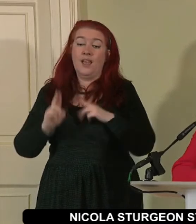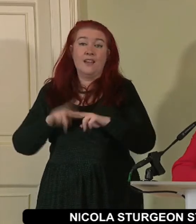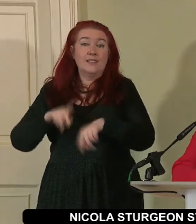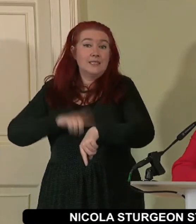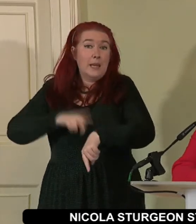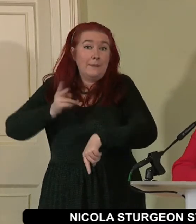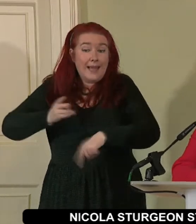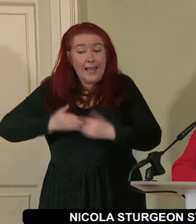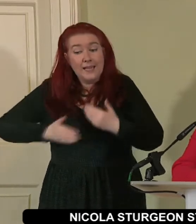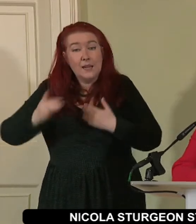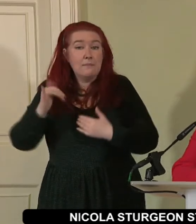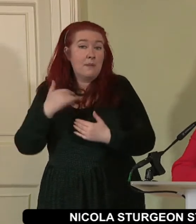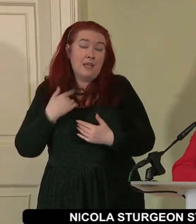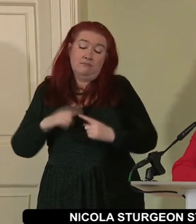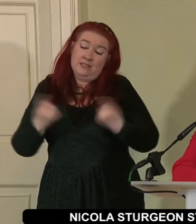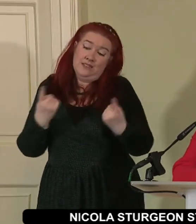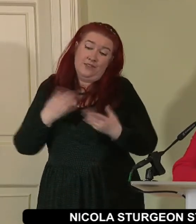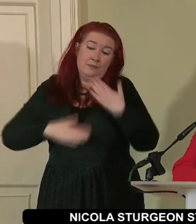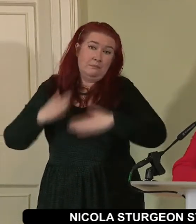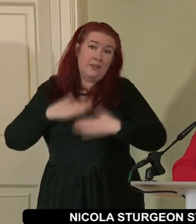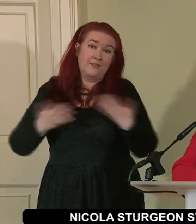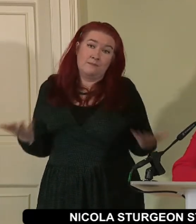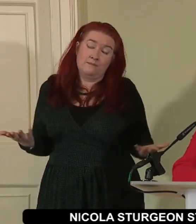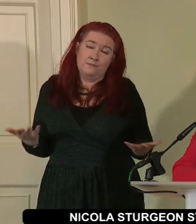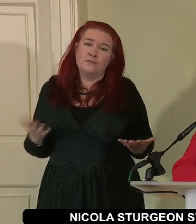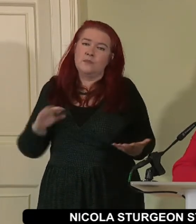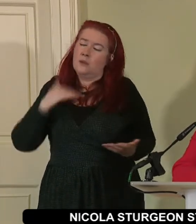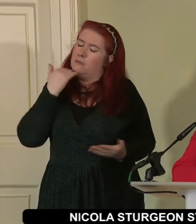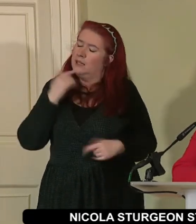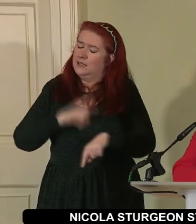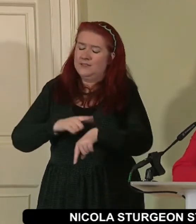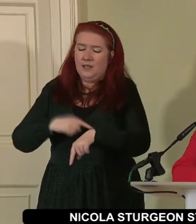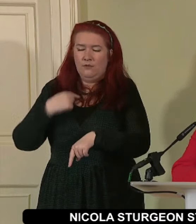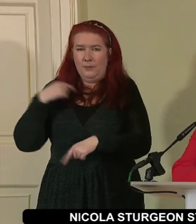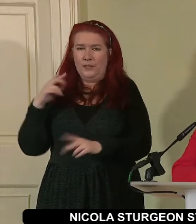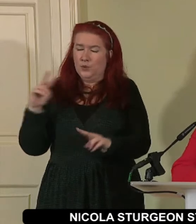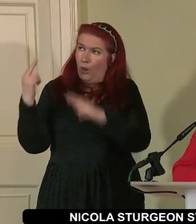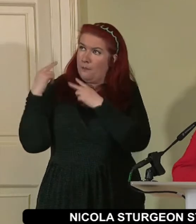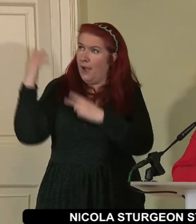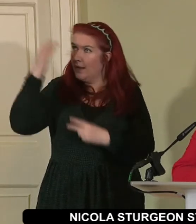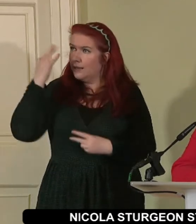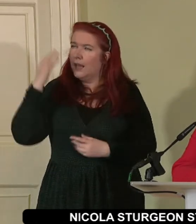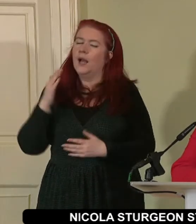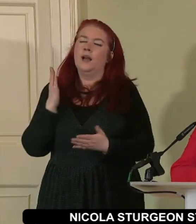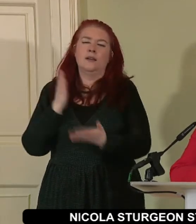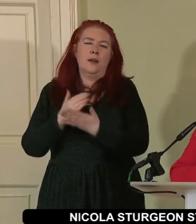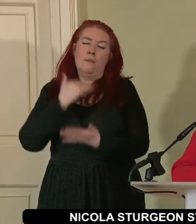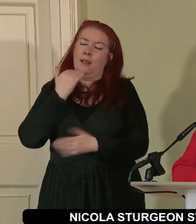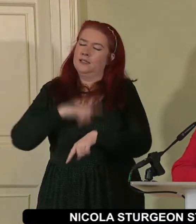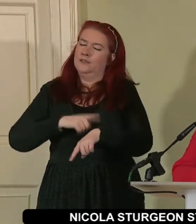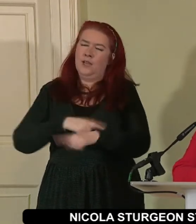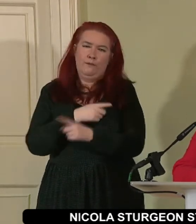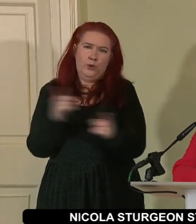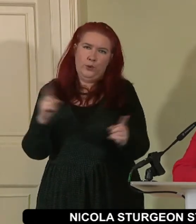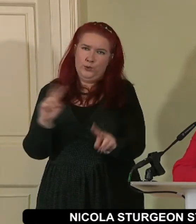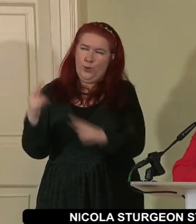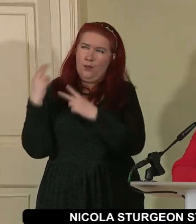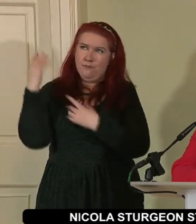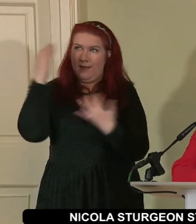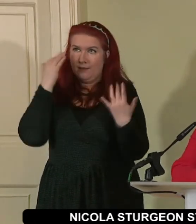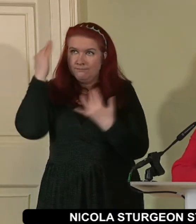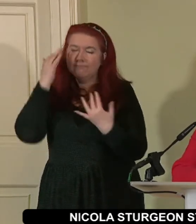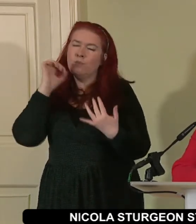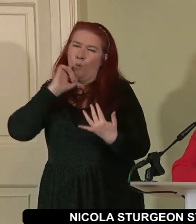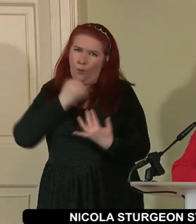do differently. And forgive me, there'll be plenty of time for me to do that. I'm sure be plenty of time for you to do that, and I'm sure you